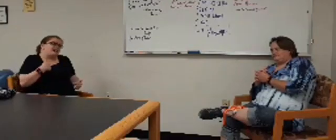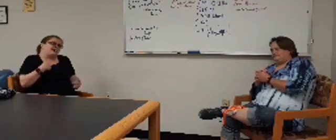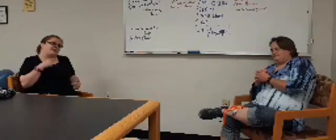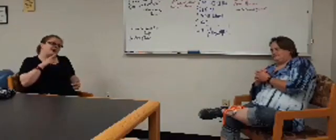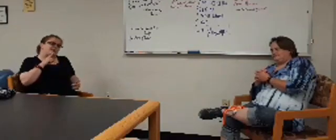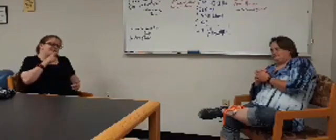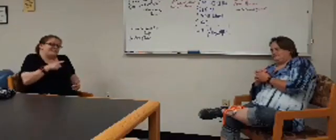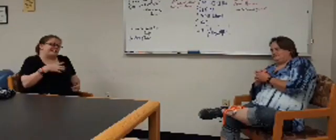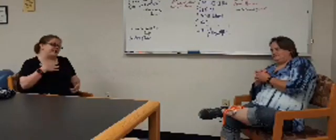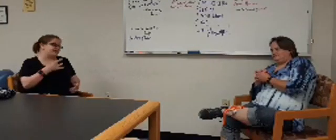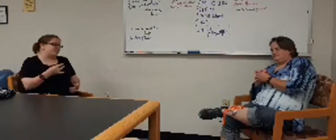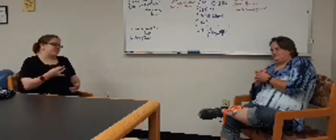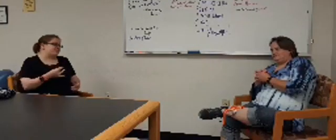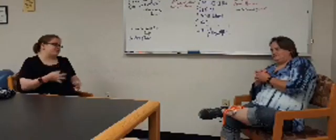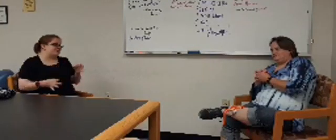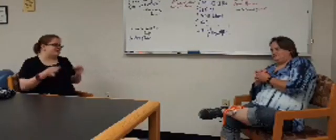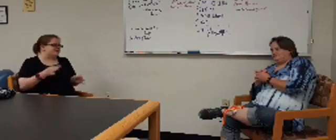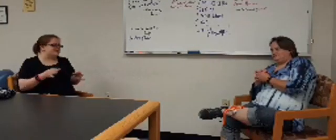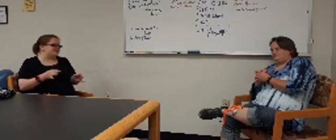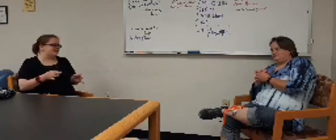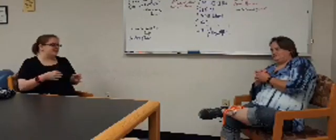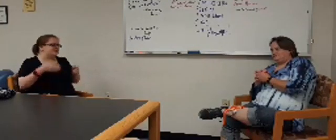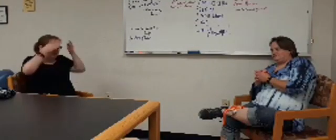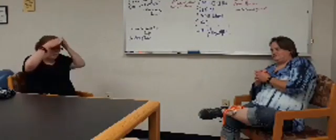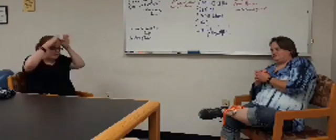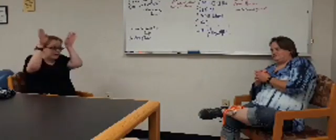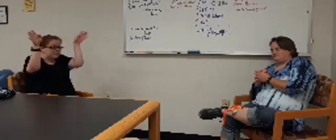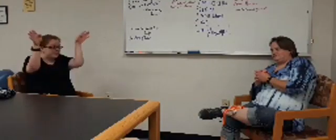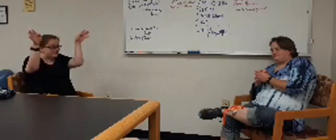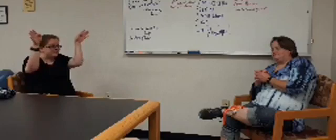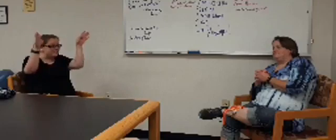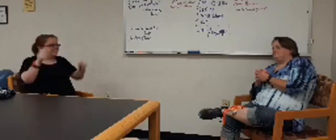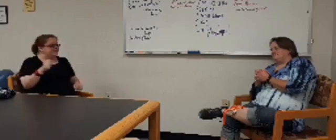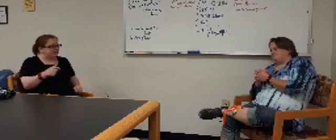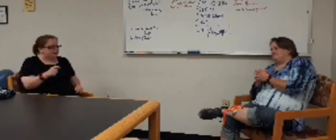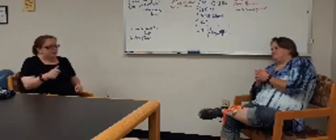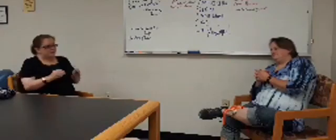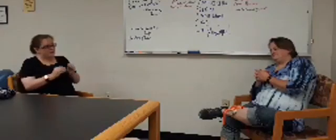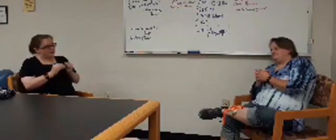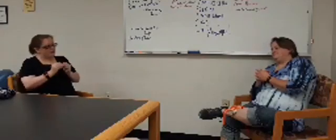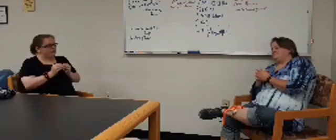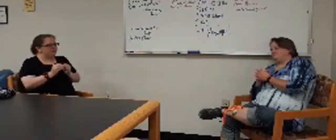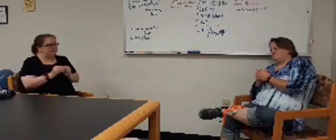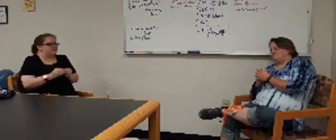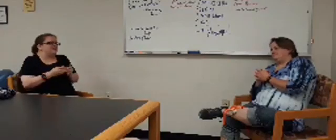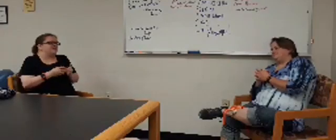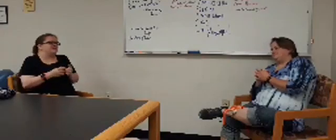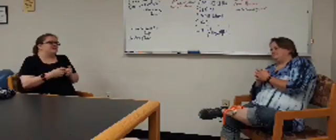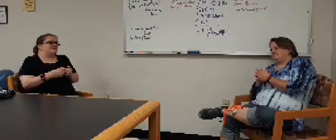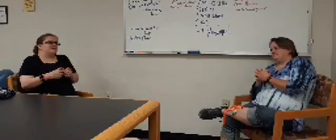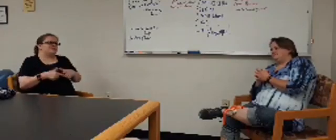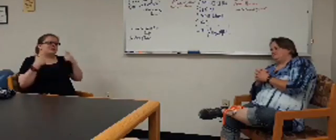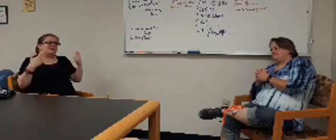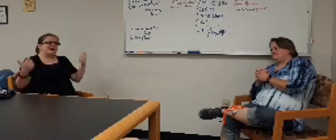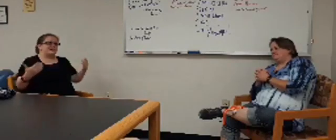I really like it just because it helped open my mind a little bit more. I mean, there was a lot of